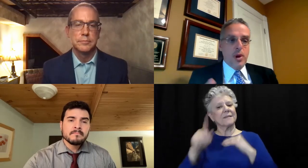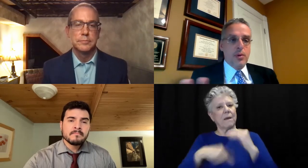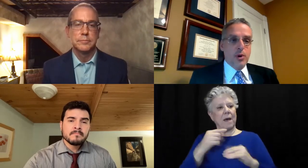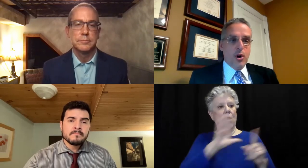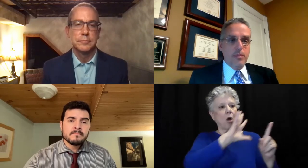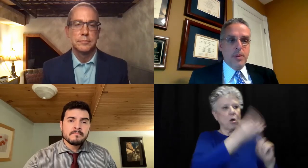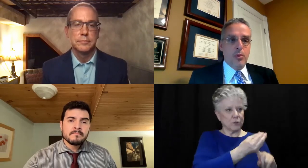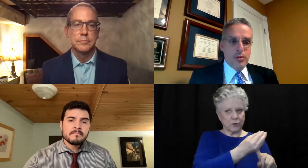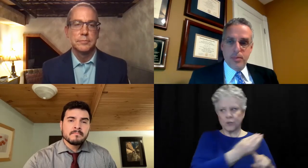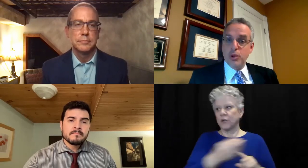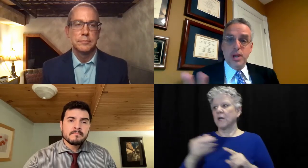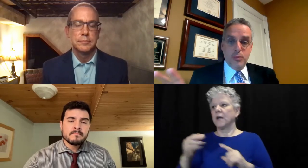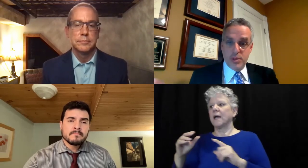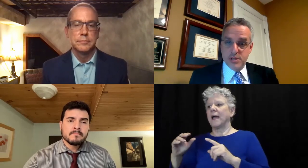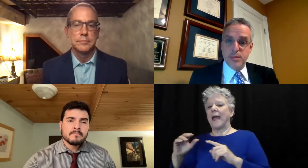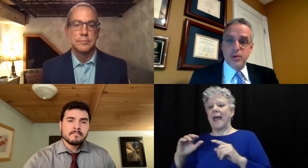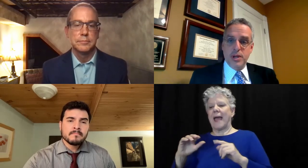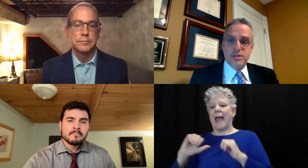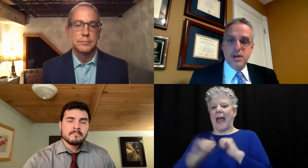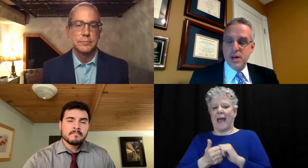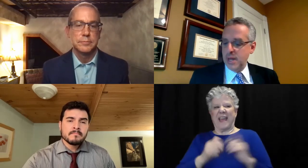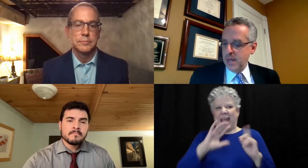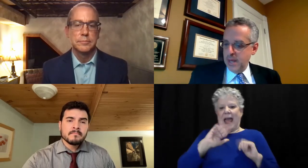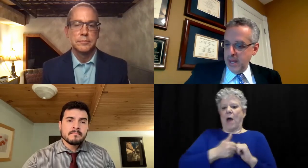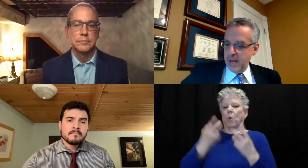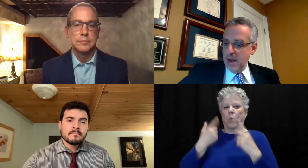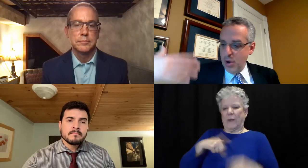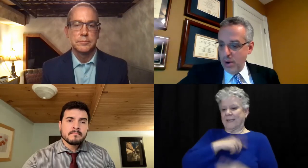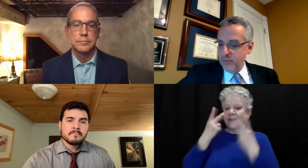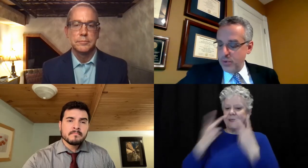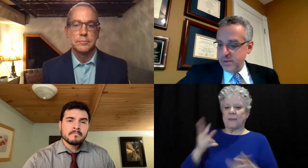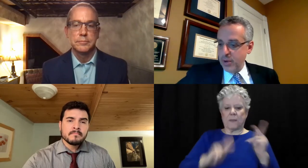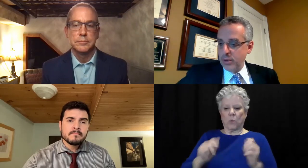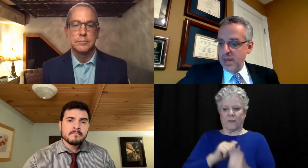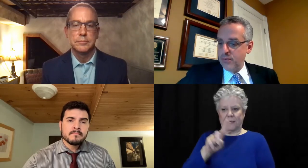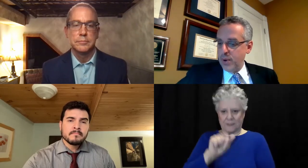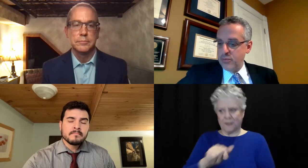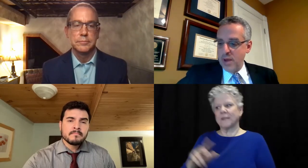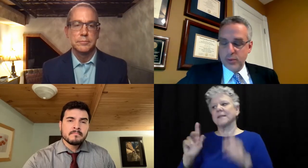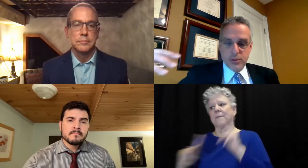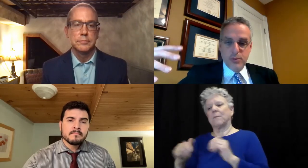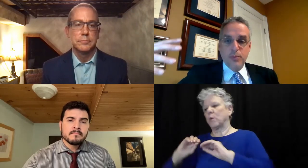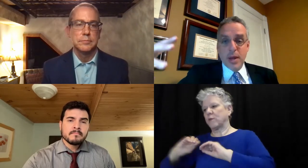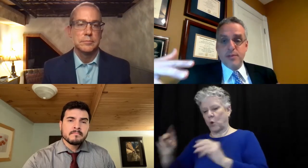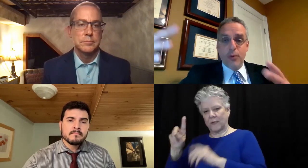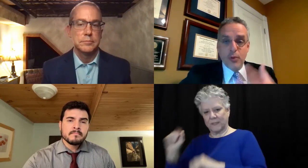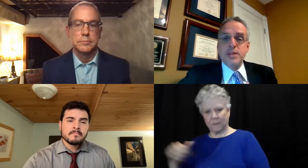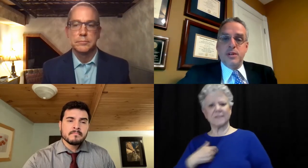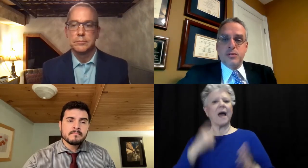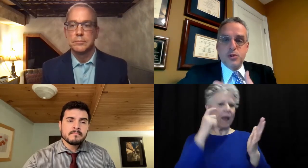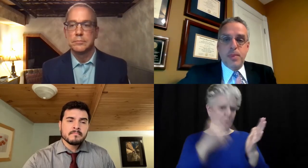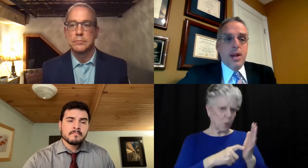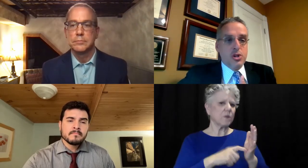to the way we regard people with ability and with disabilities. And I know I've noticed in my own life when I've traveled to,